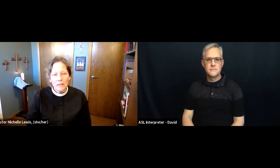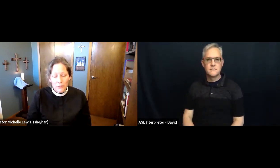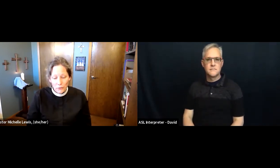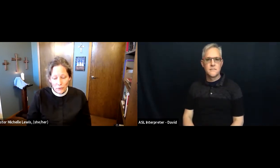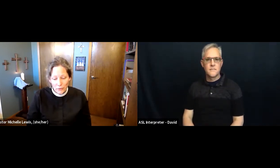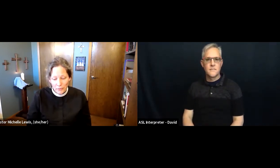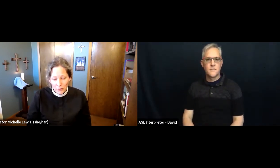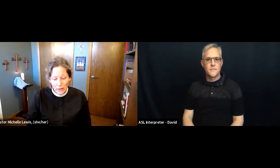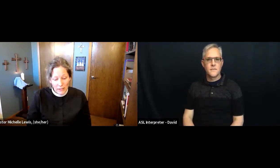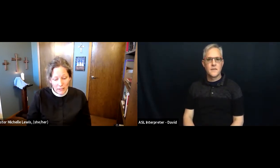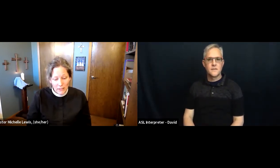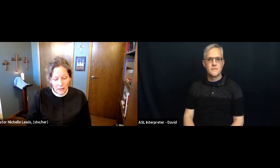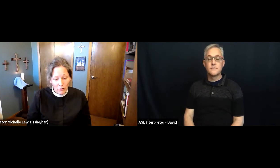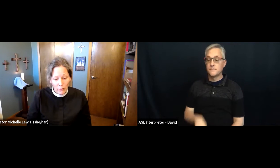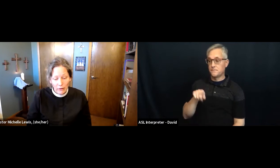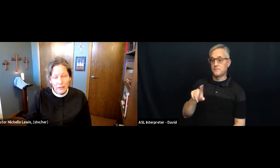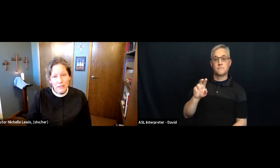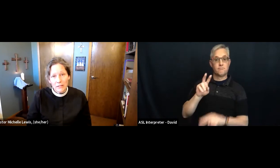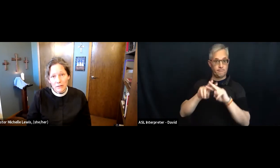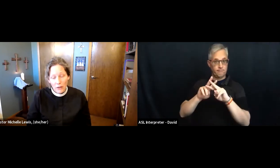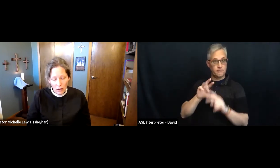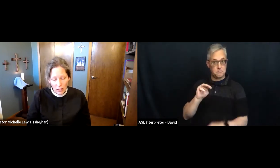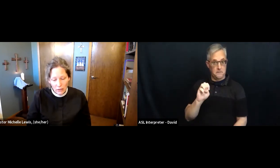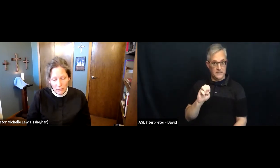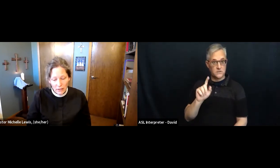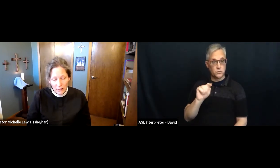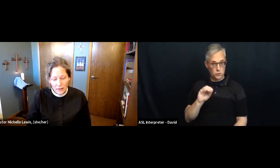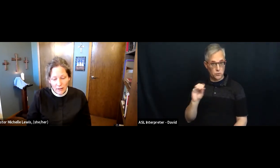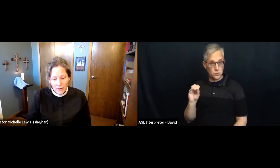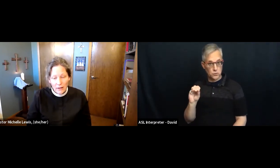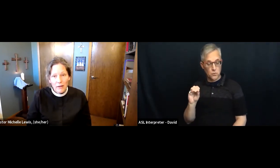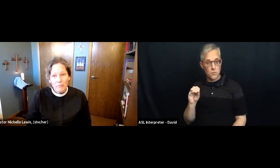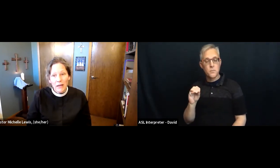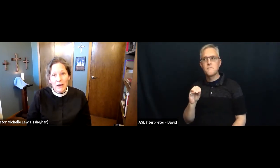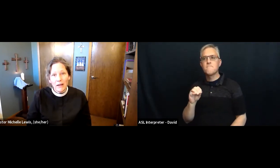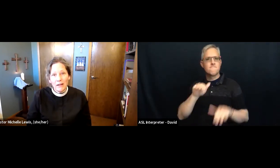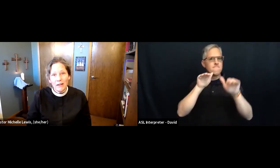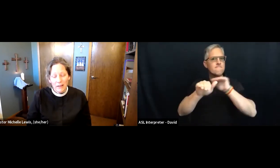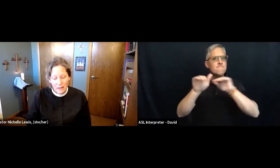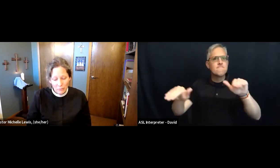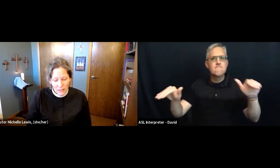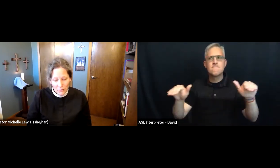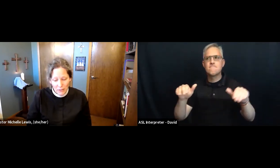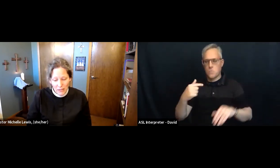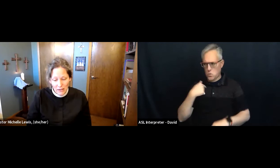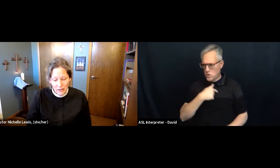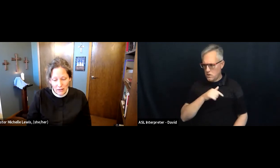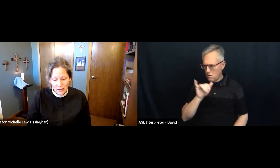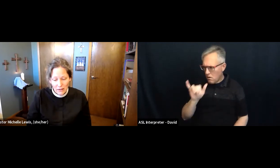Me Too raises our awareness to the harm and pain and